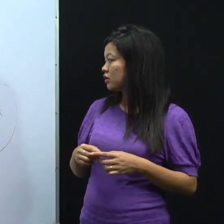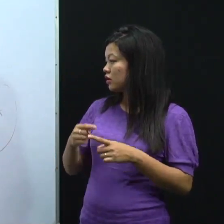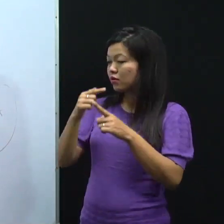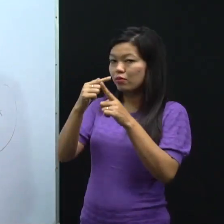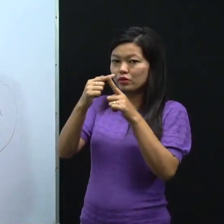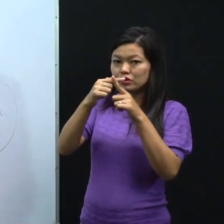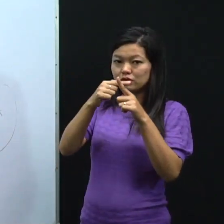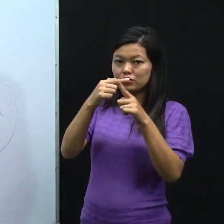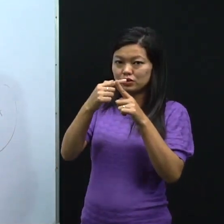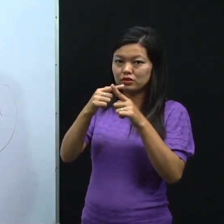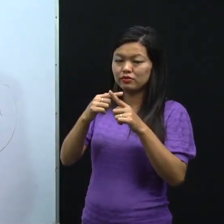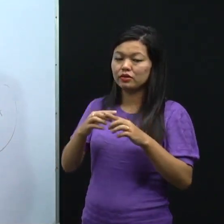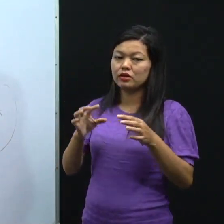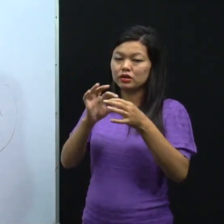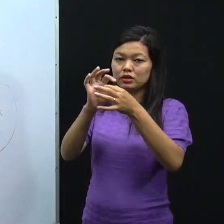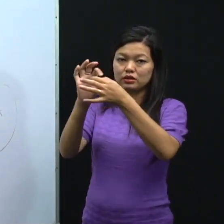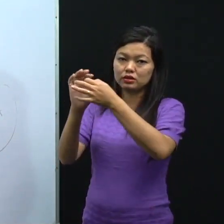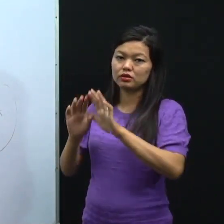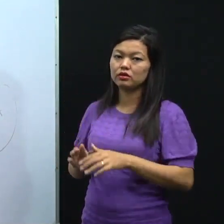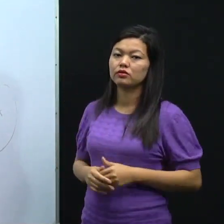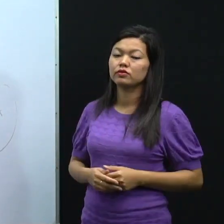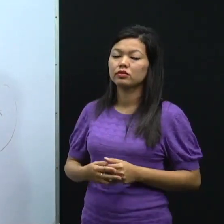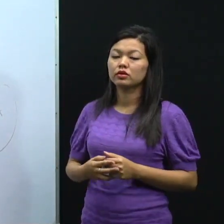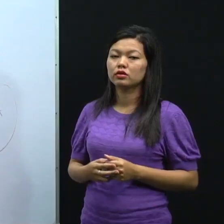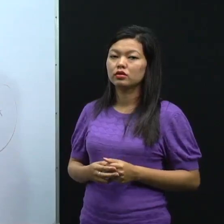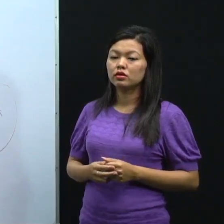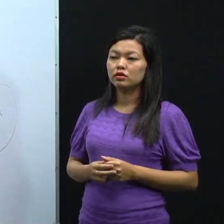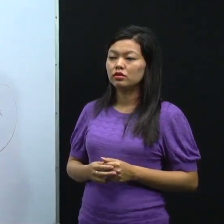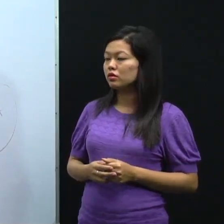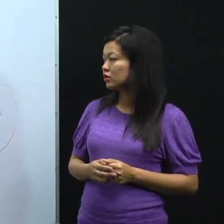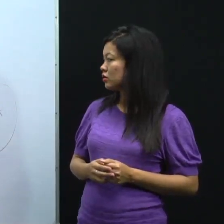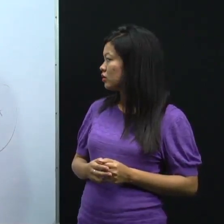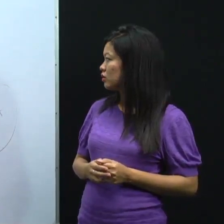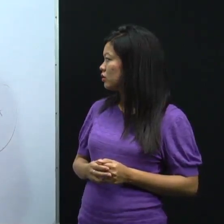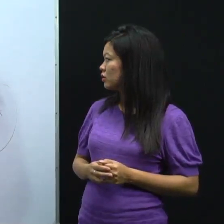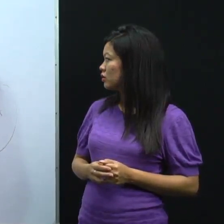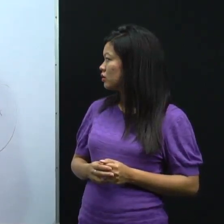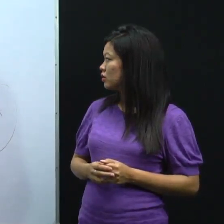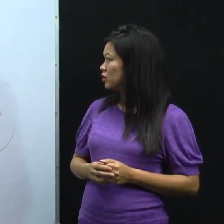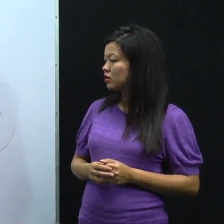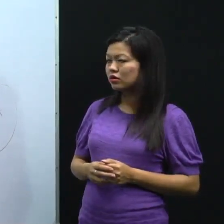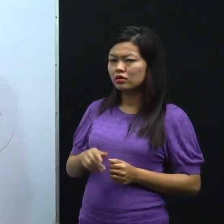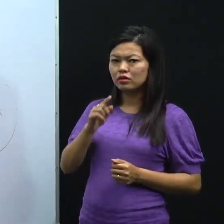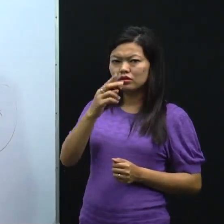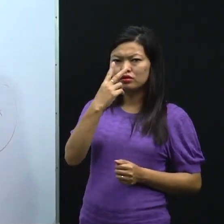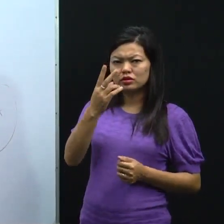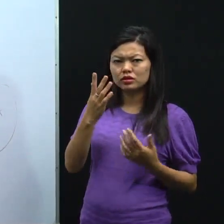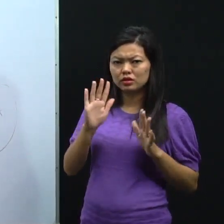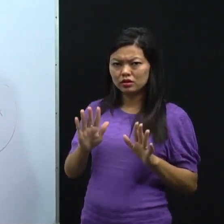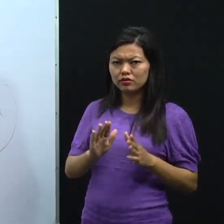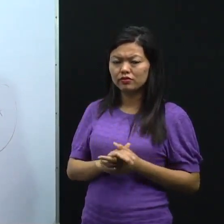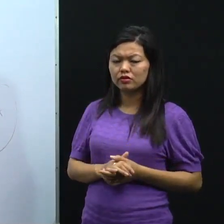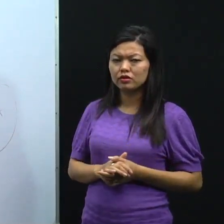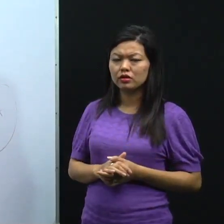in the positive part, that is the eatable part. Okay, but have you seen the present? I have discussed, okay,